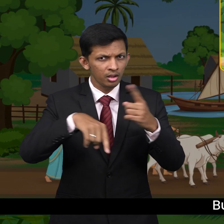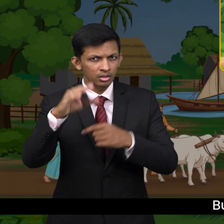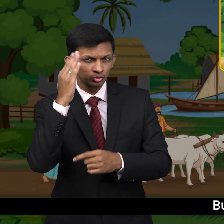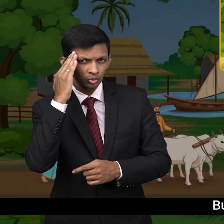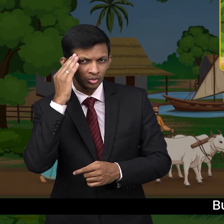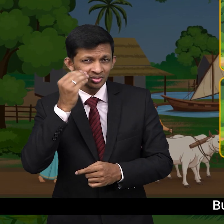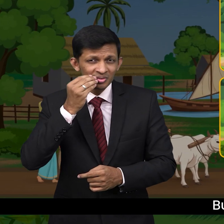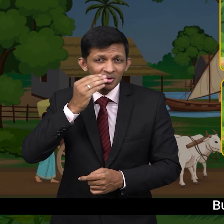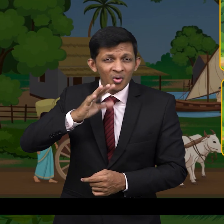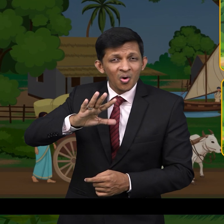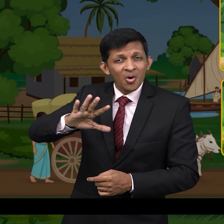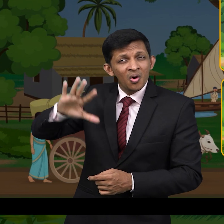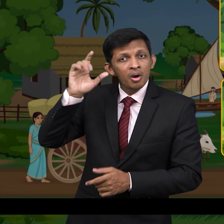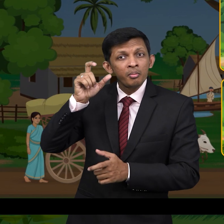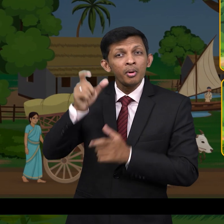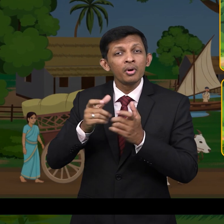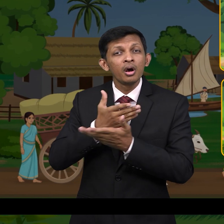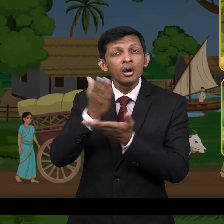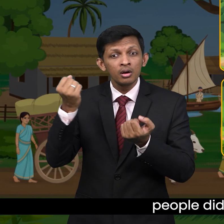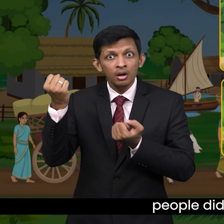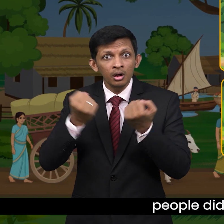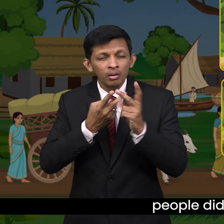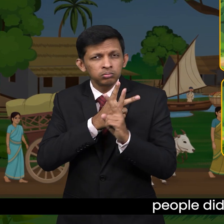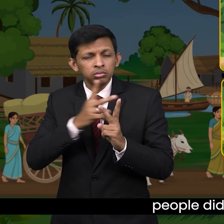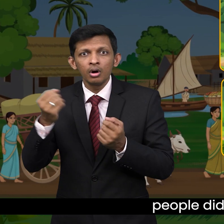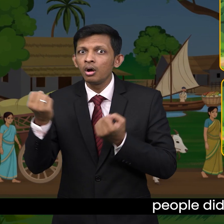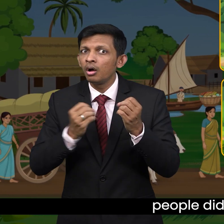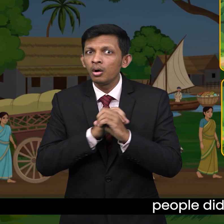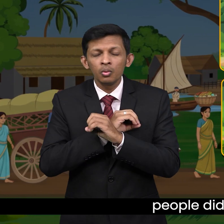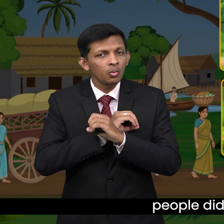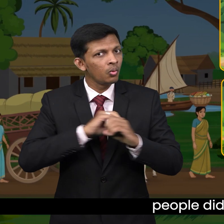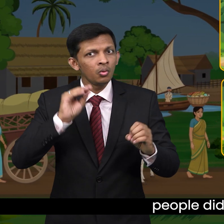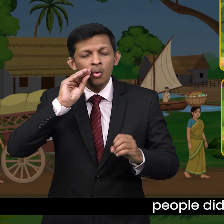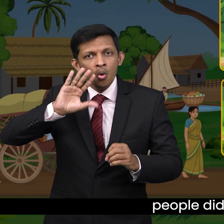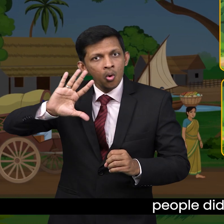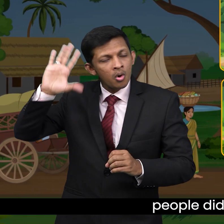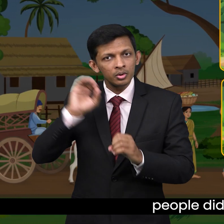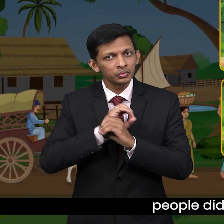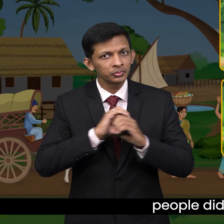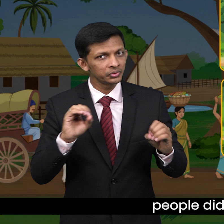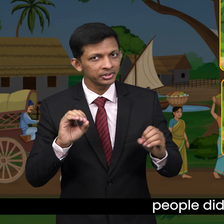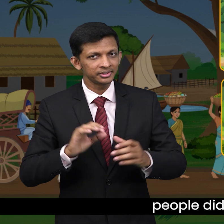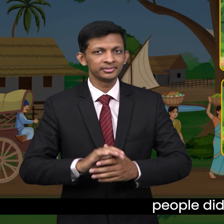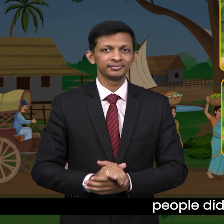But do you know, long ago, people did not have these vehicles.